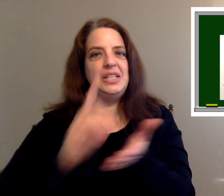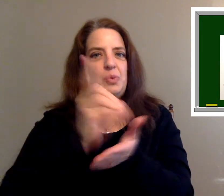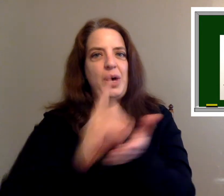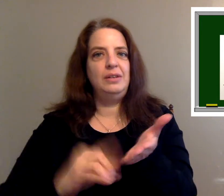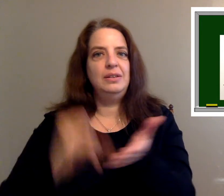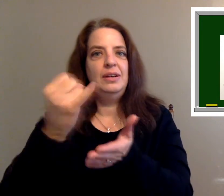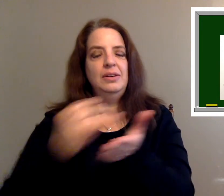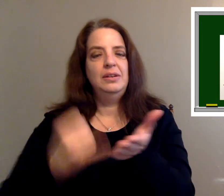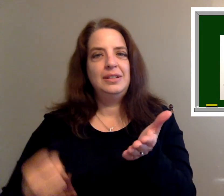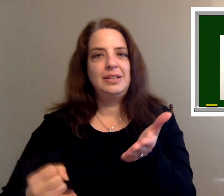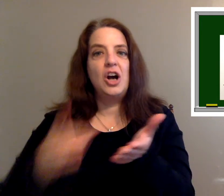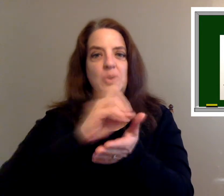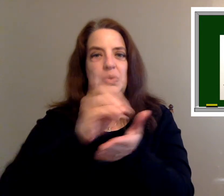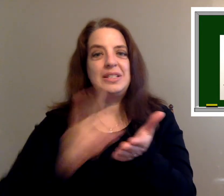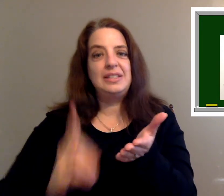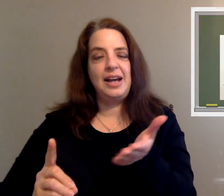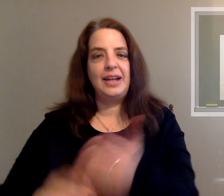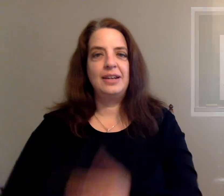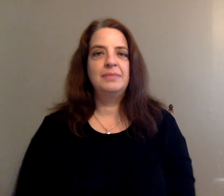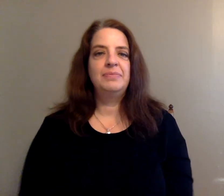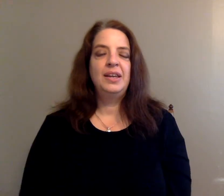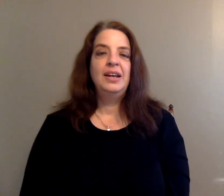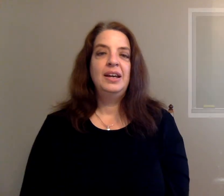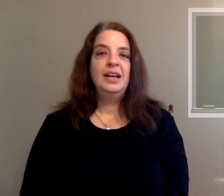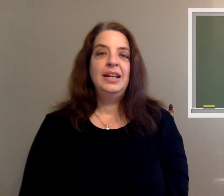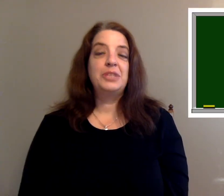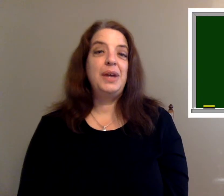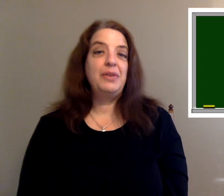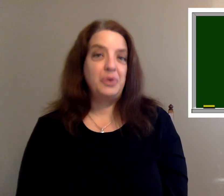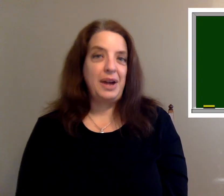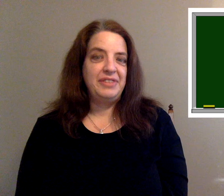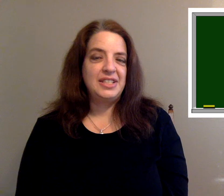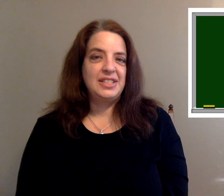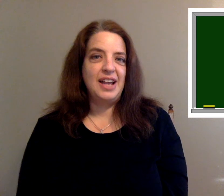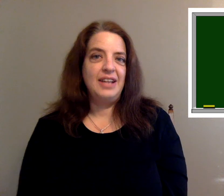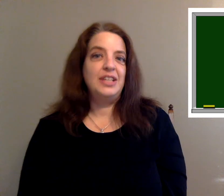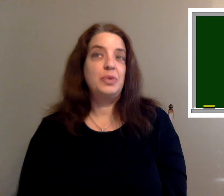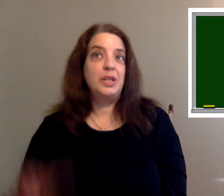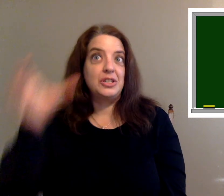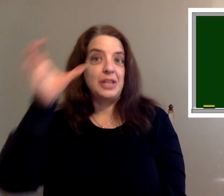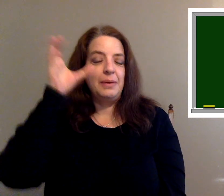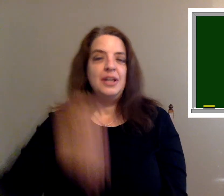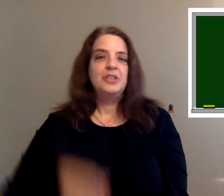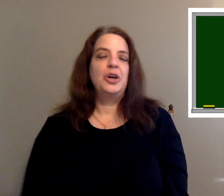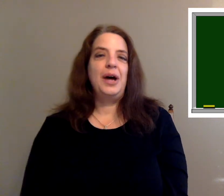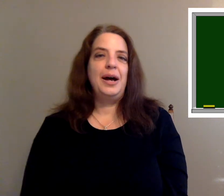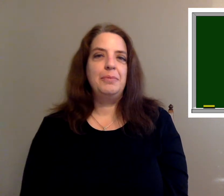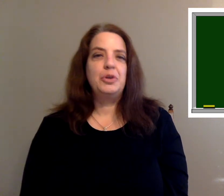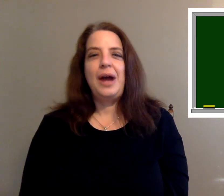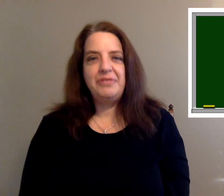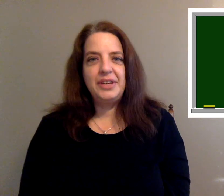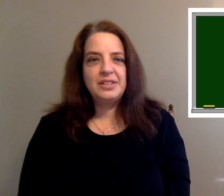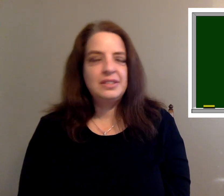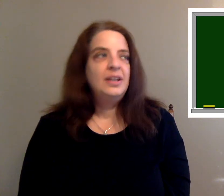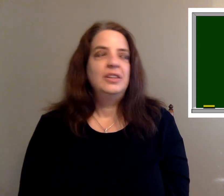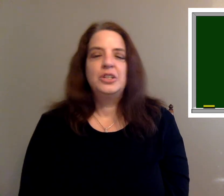well. Art or design. Next we have graphic design. That's where graphics, there's a